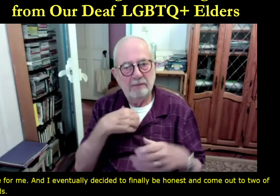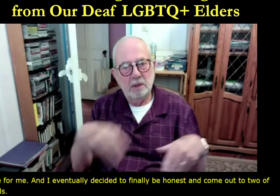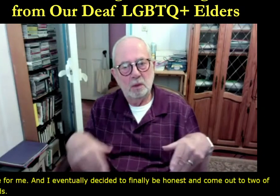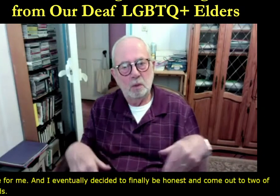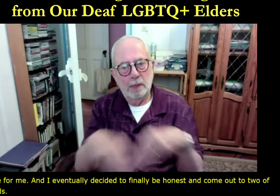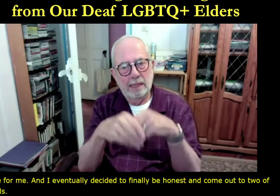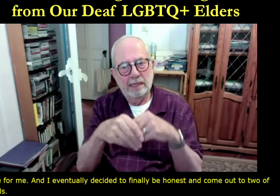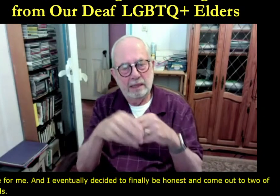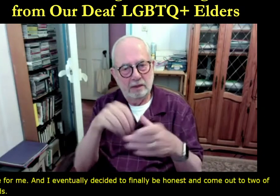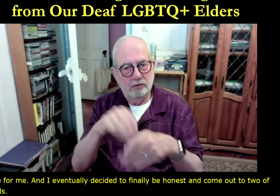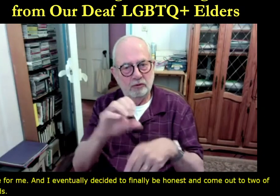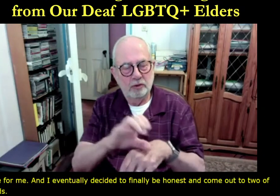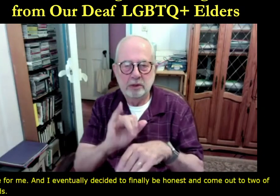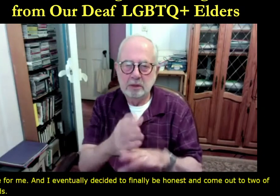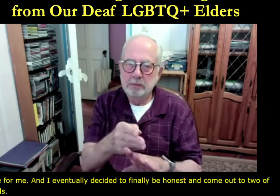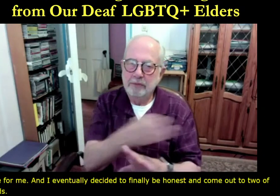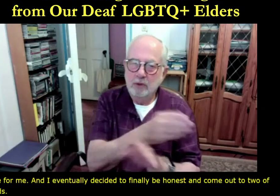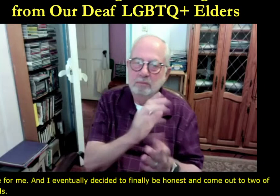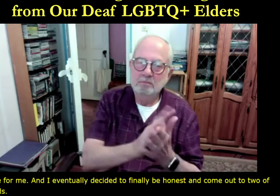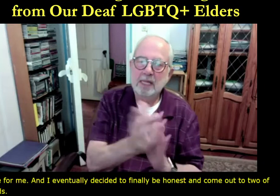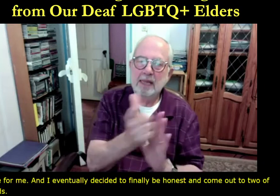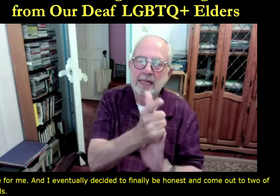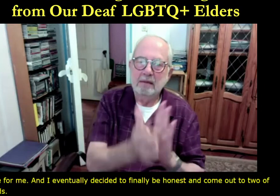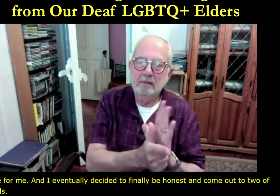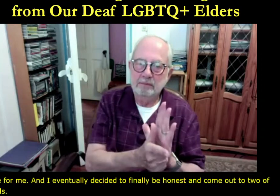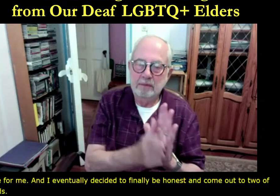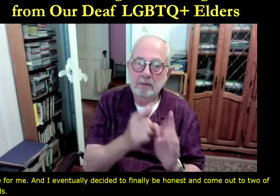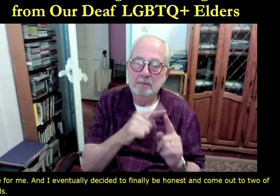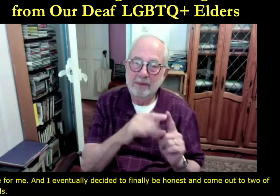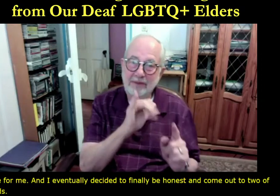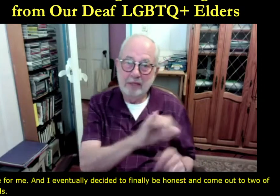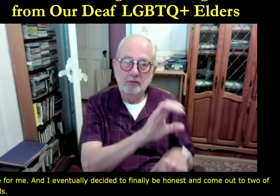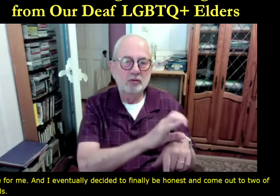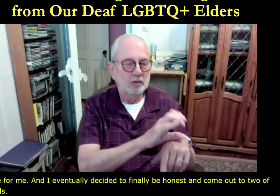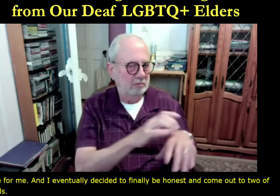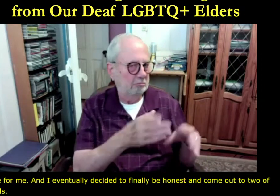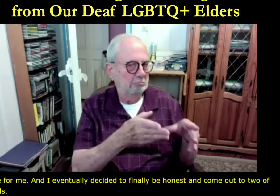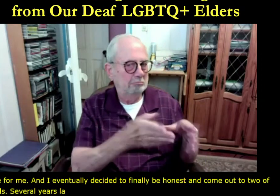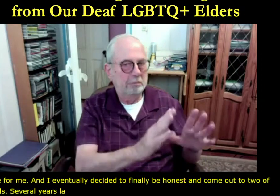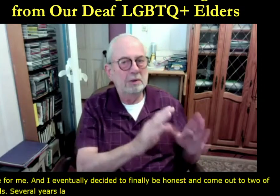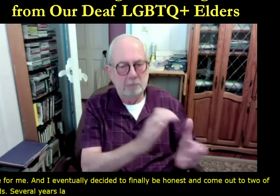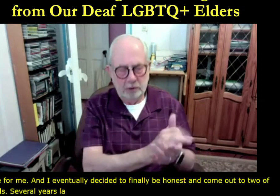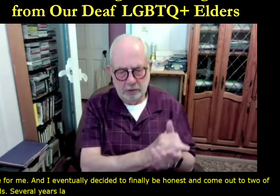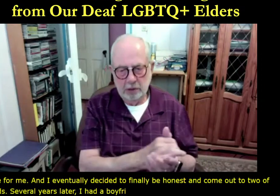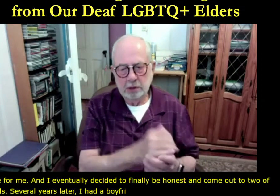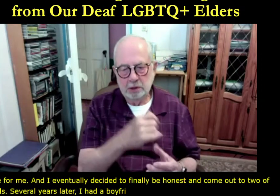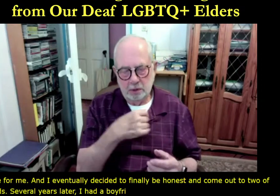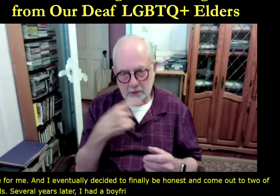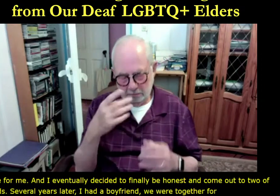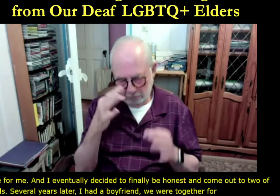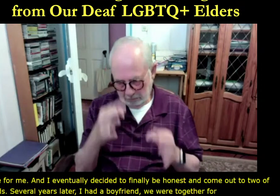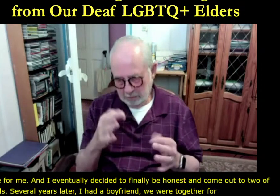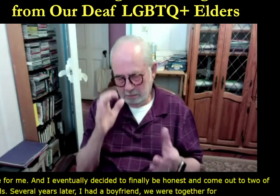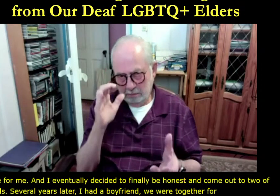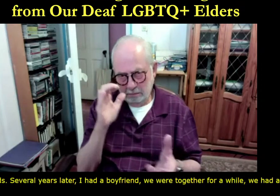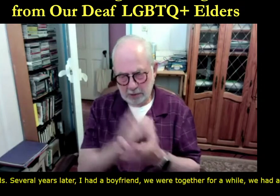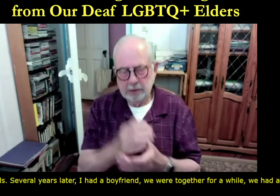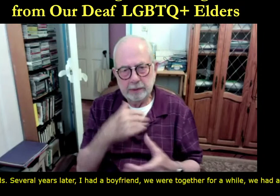we had a wedding in a church this was before it became legal then that church allowed our union